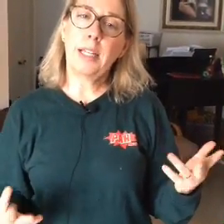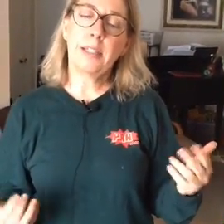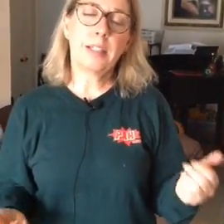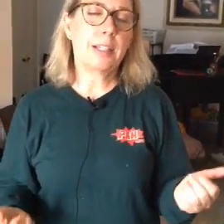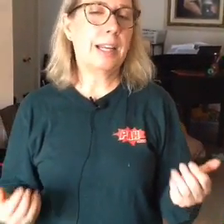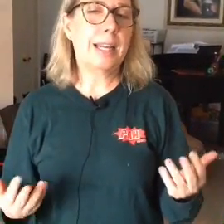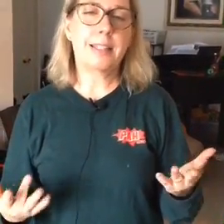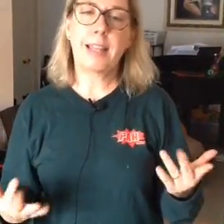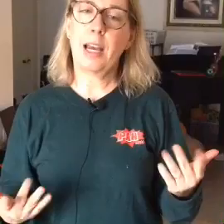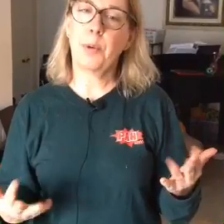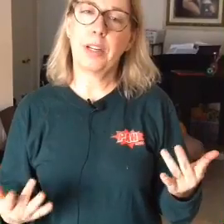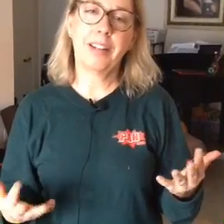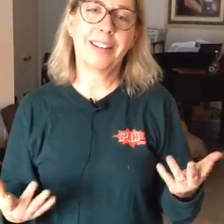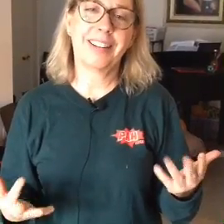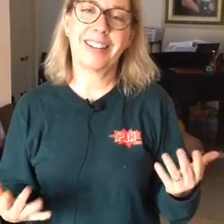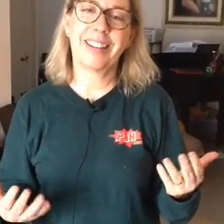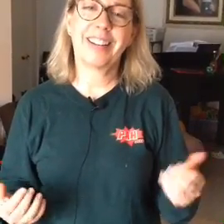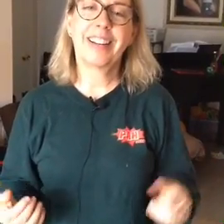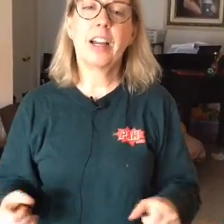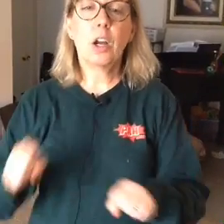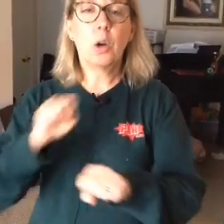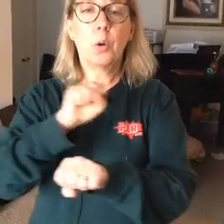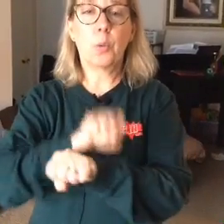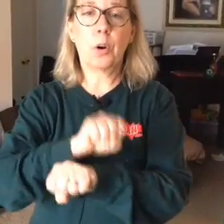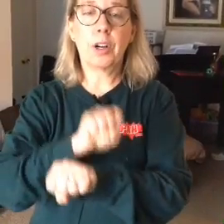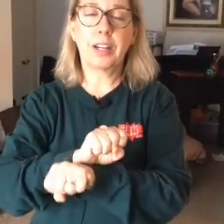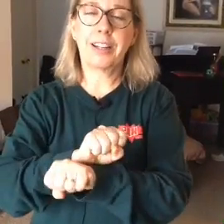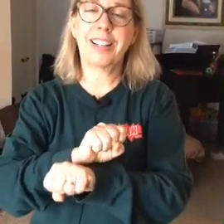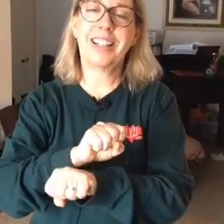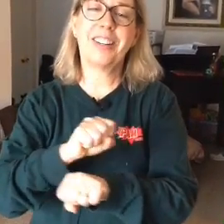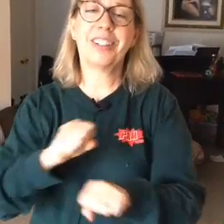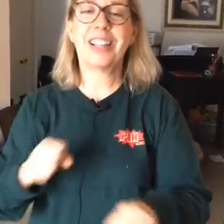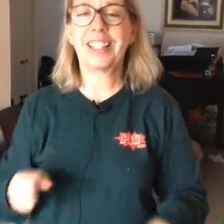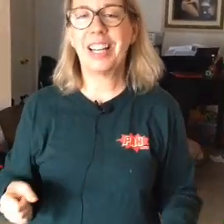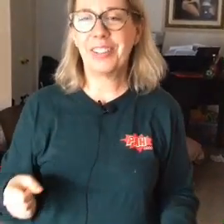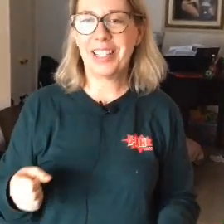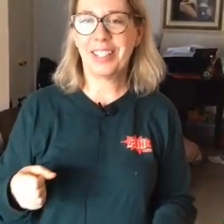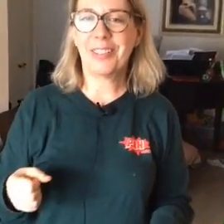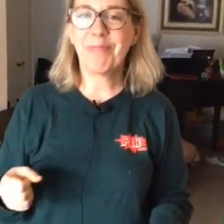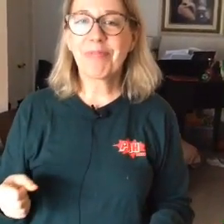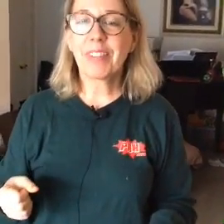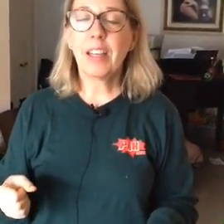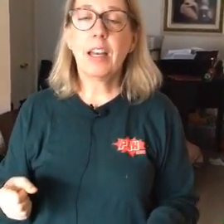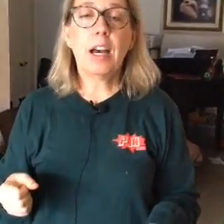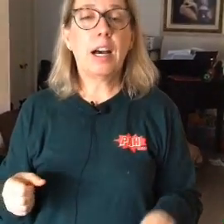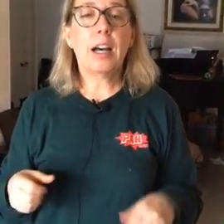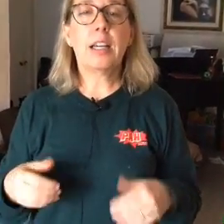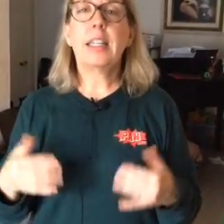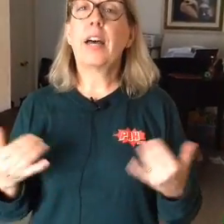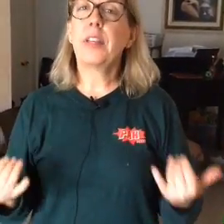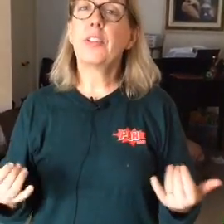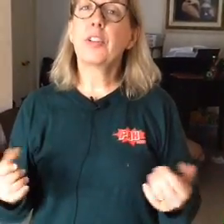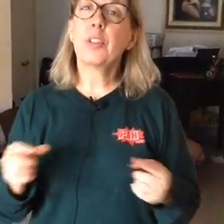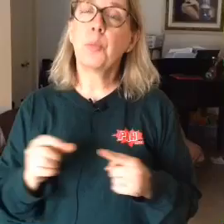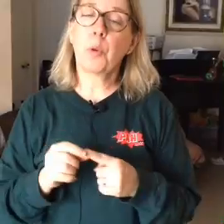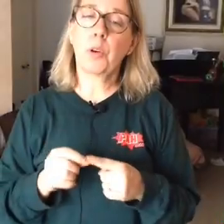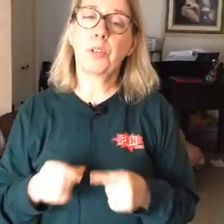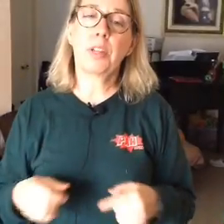wait. He hates that one. Work. He doesn't really like that one either. Now these are some words